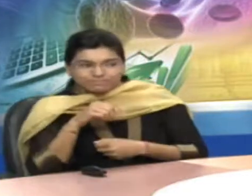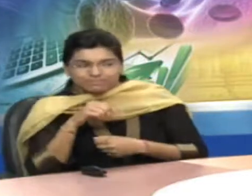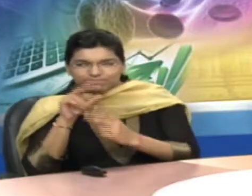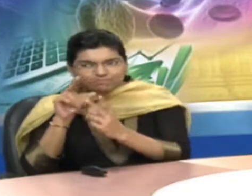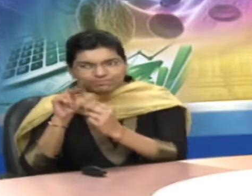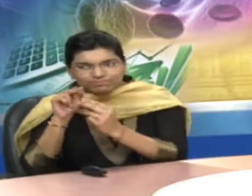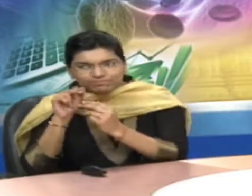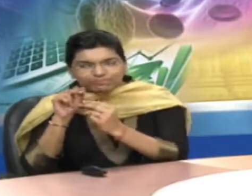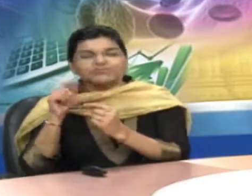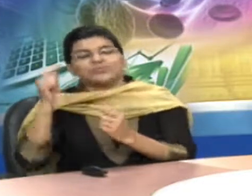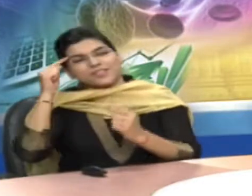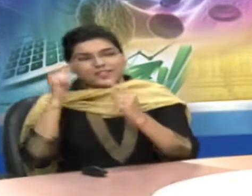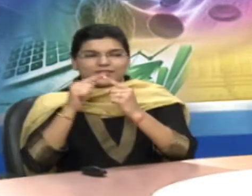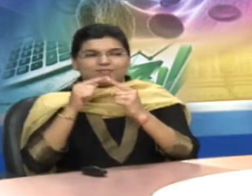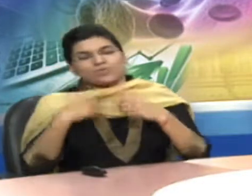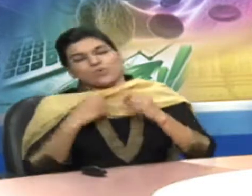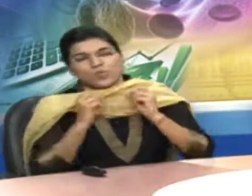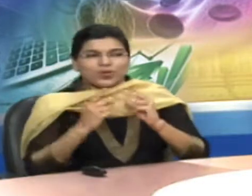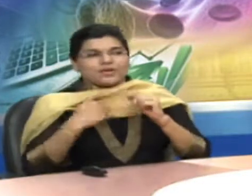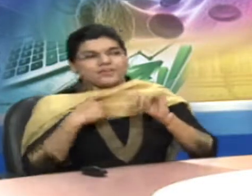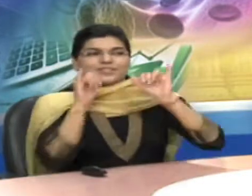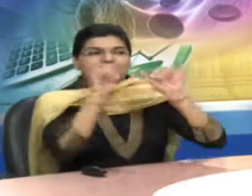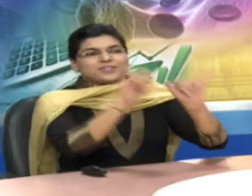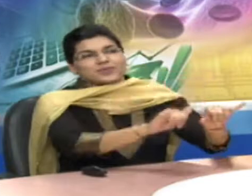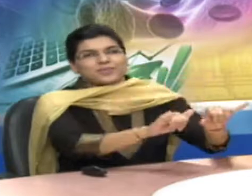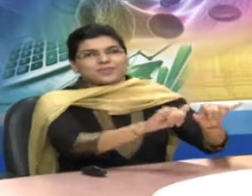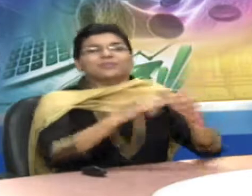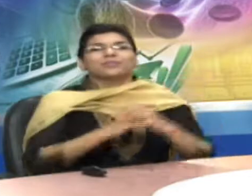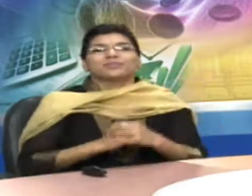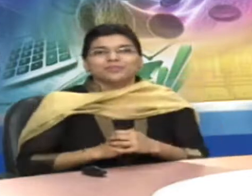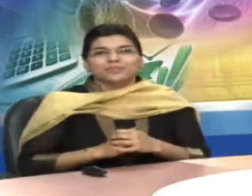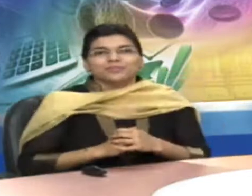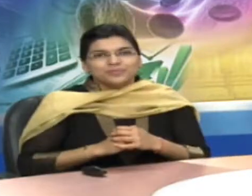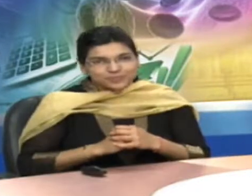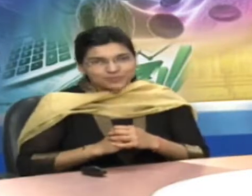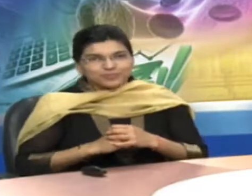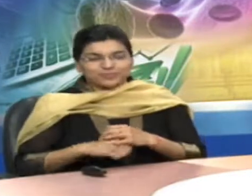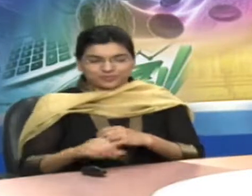So both the couple agreed.